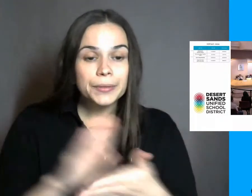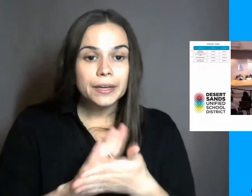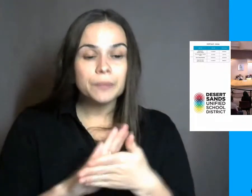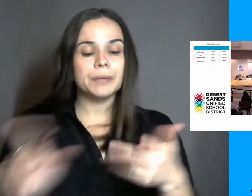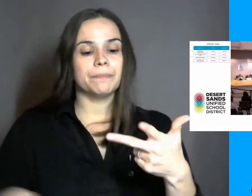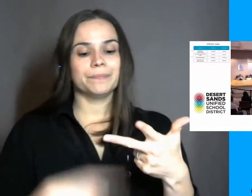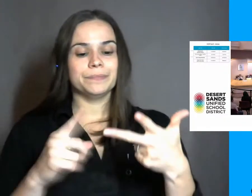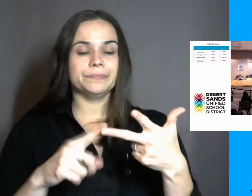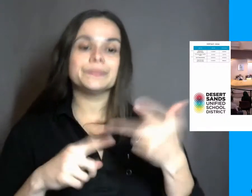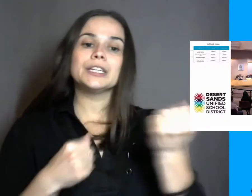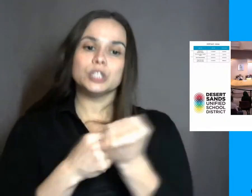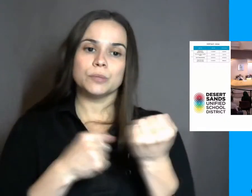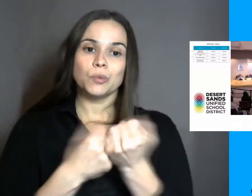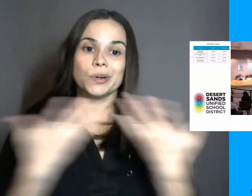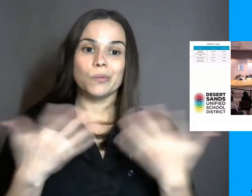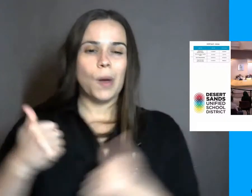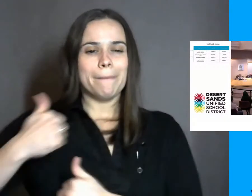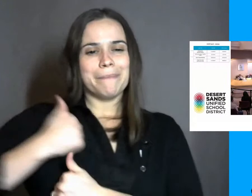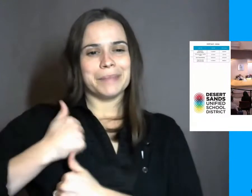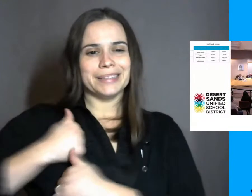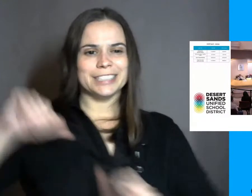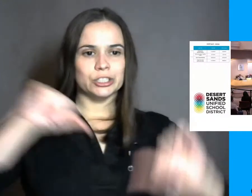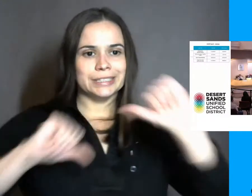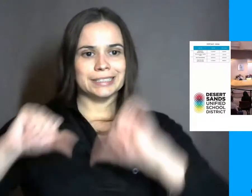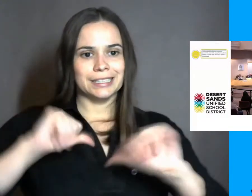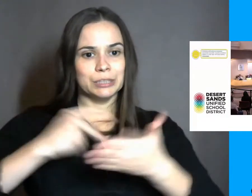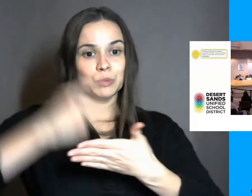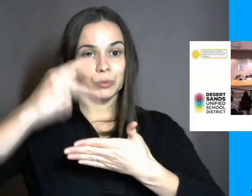supporting the military science program.